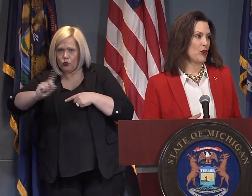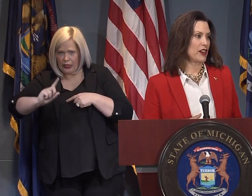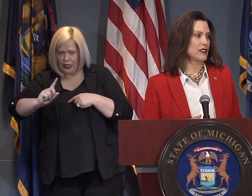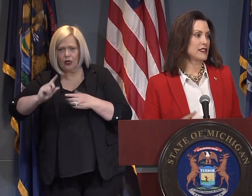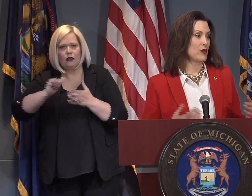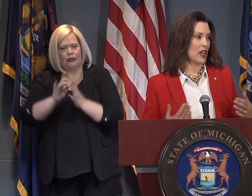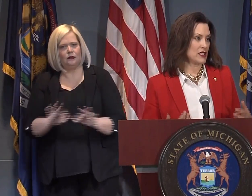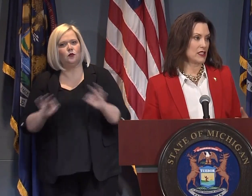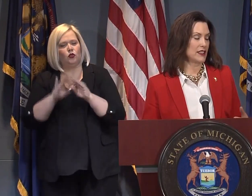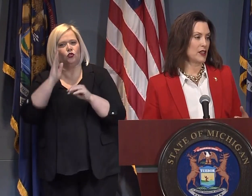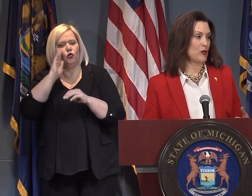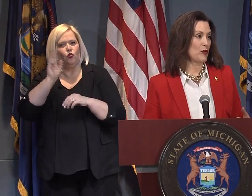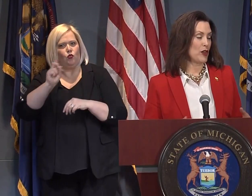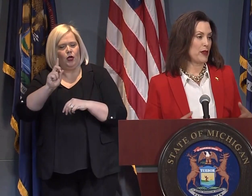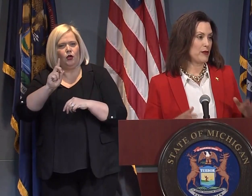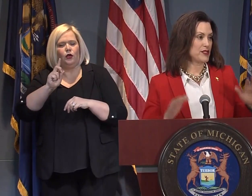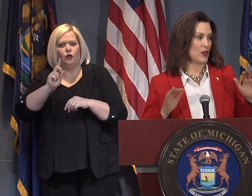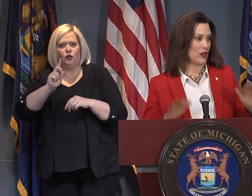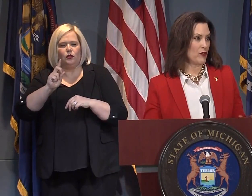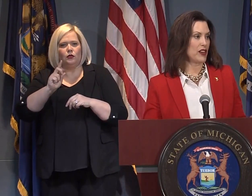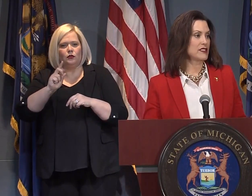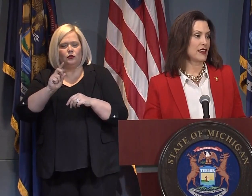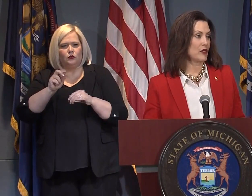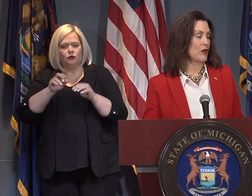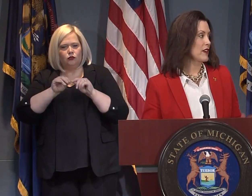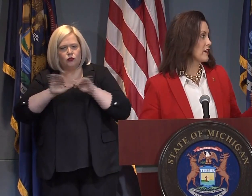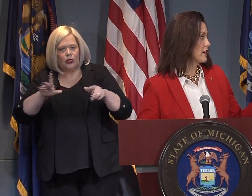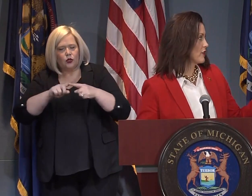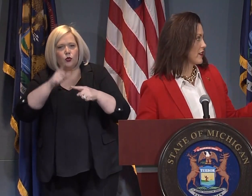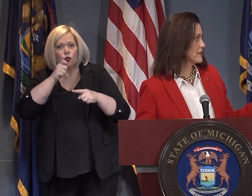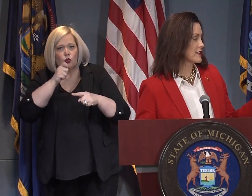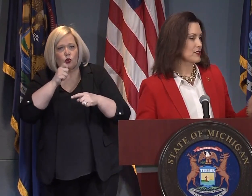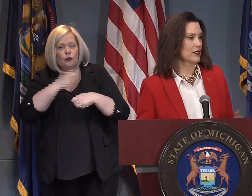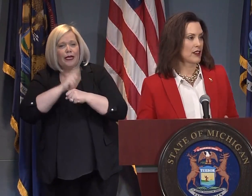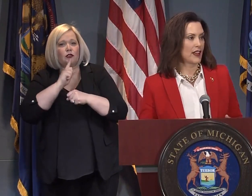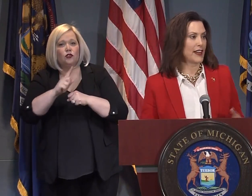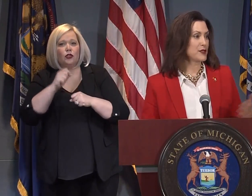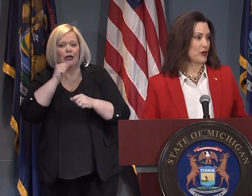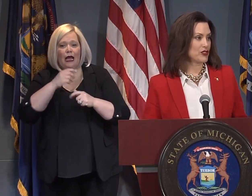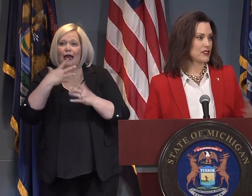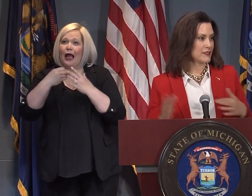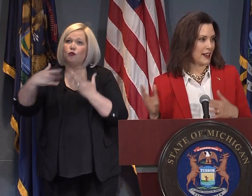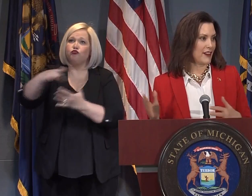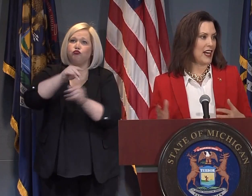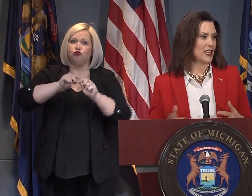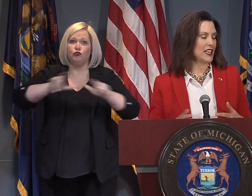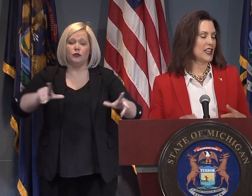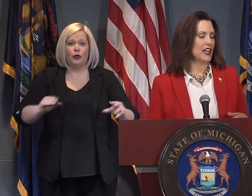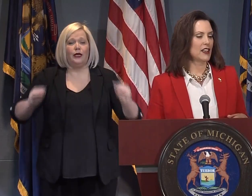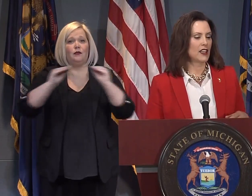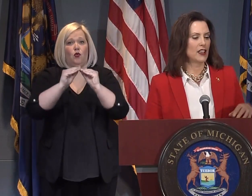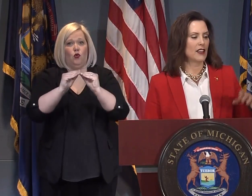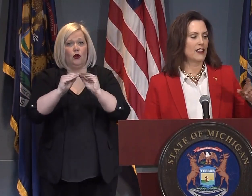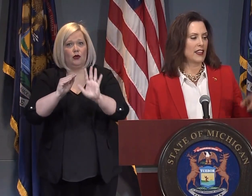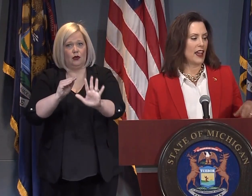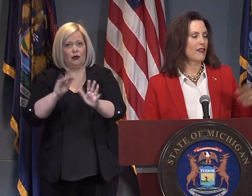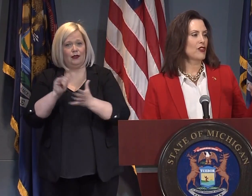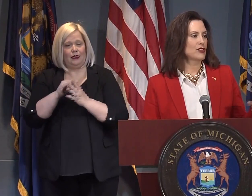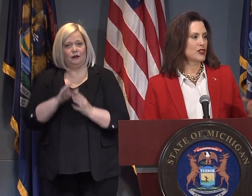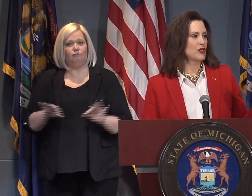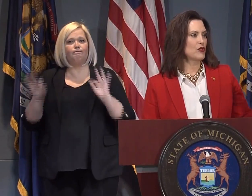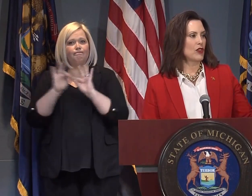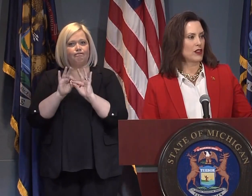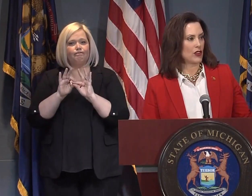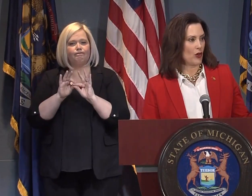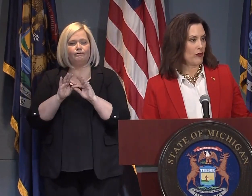where spread is, that we isolate the appropriate people so that we avoid a second wave. And I know that Dr. Eisenberg just kind of highlighted that. The